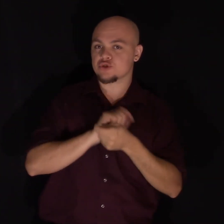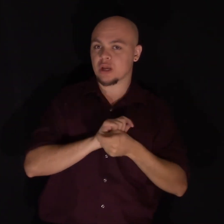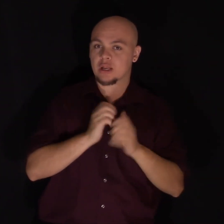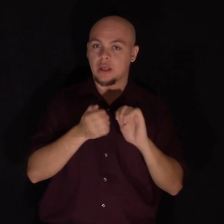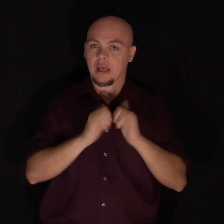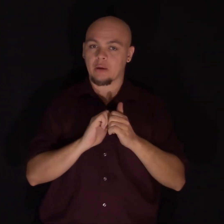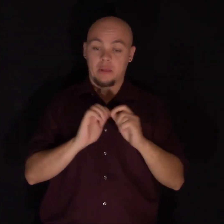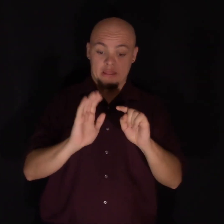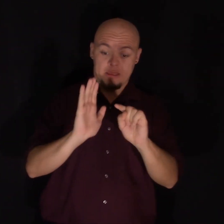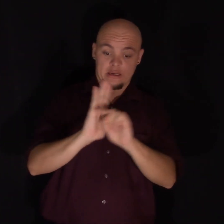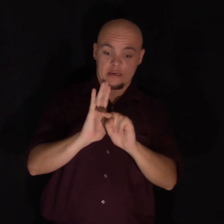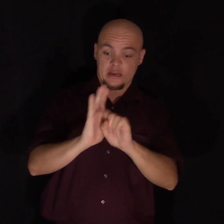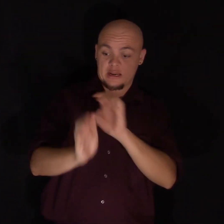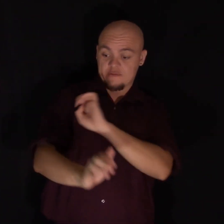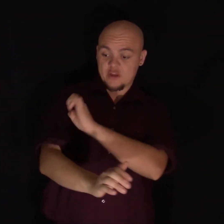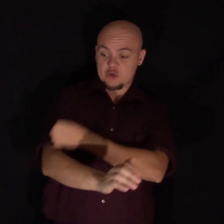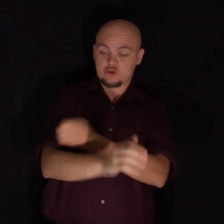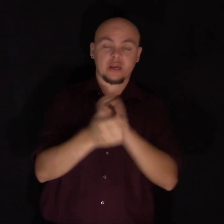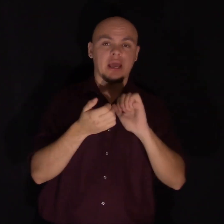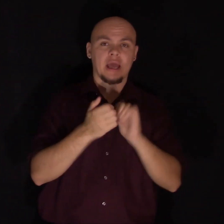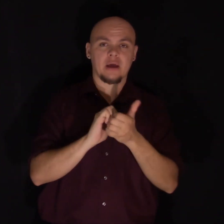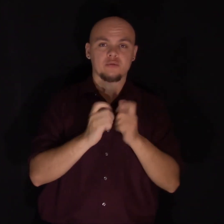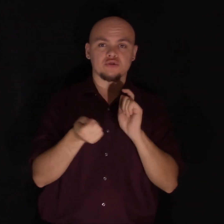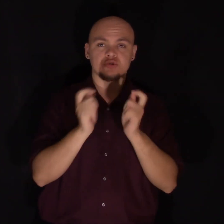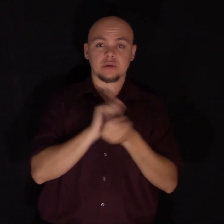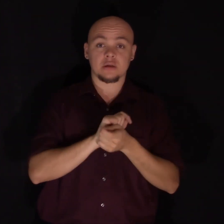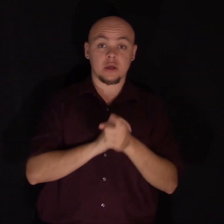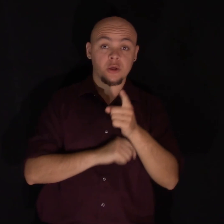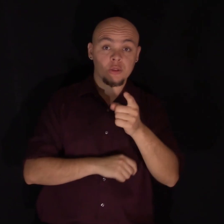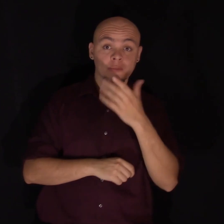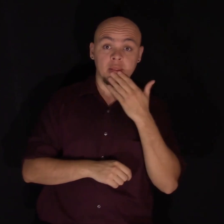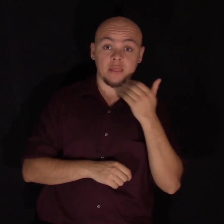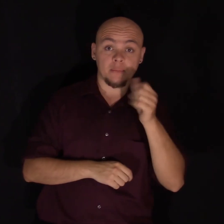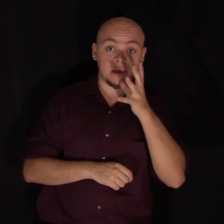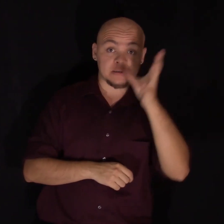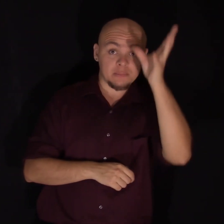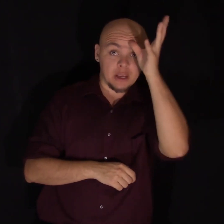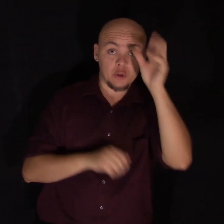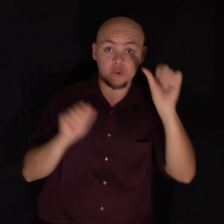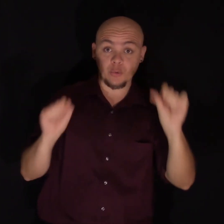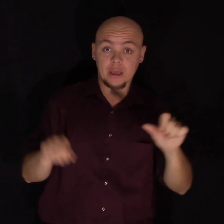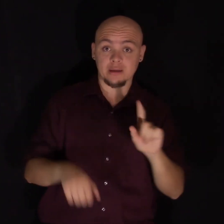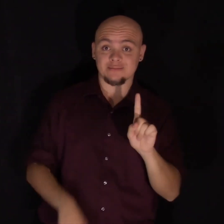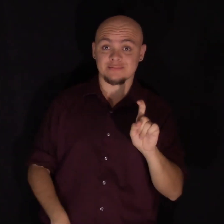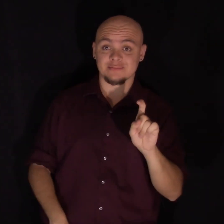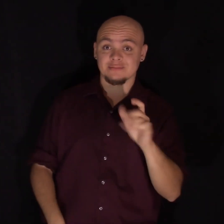energy in them? And more than anything, are you being the best parent you can? Thank you.